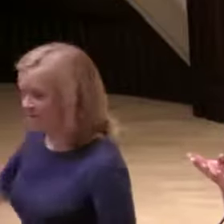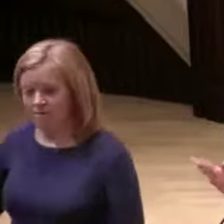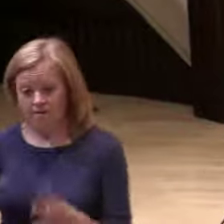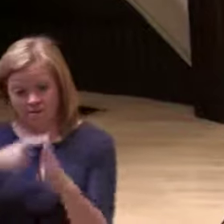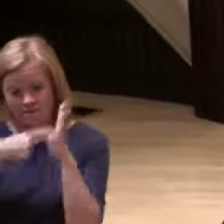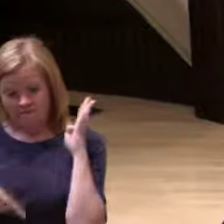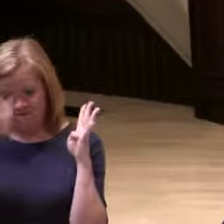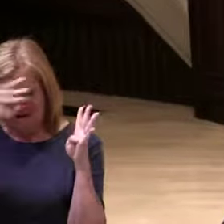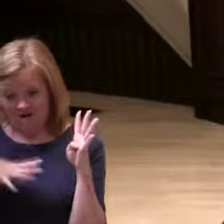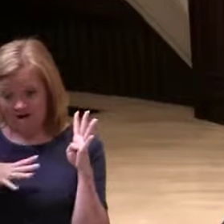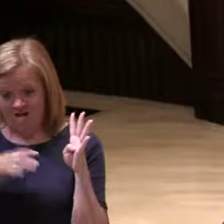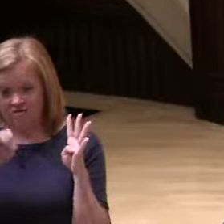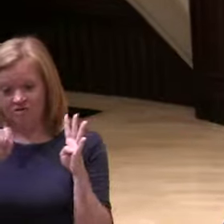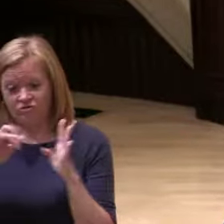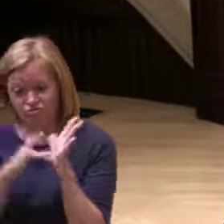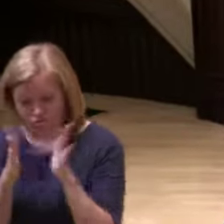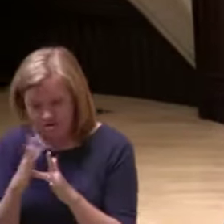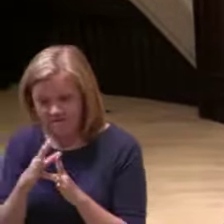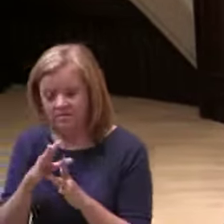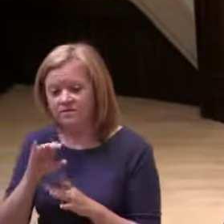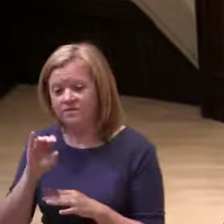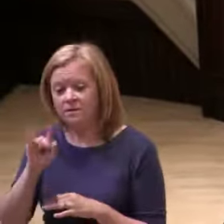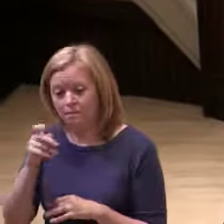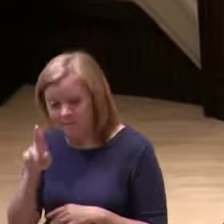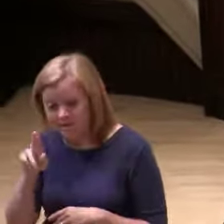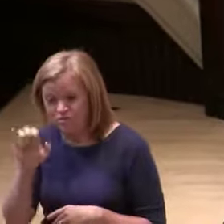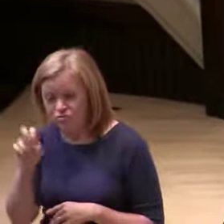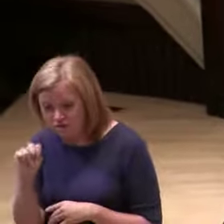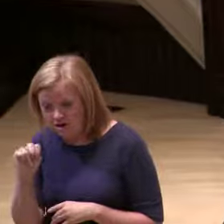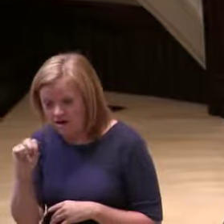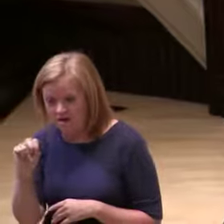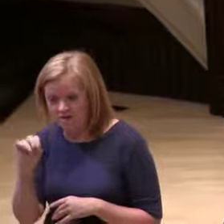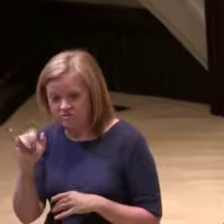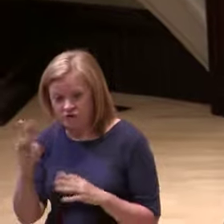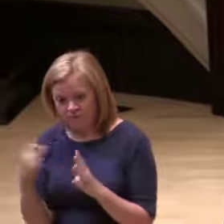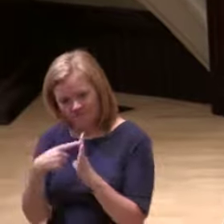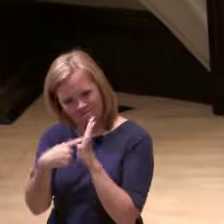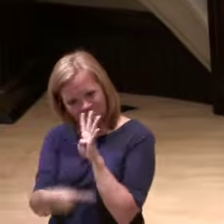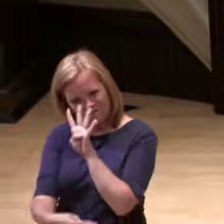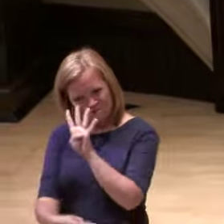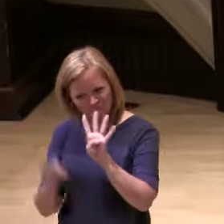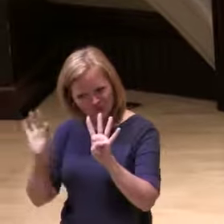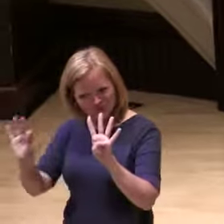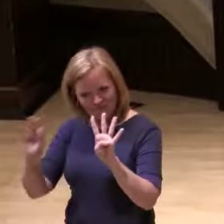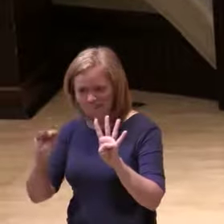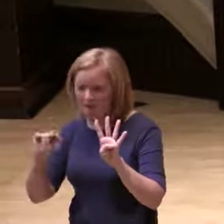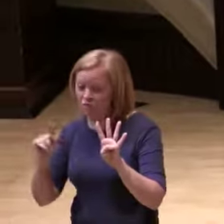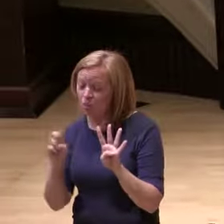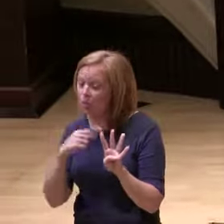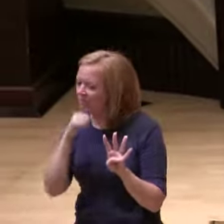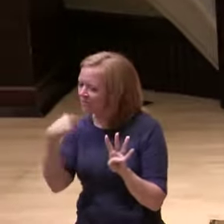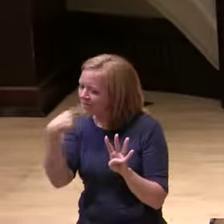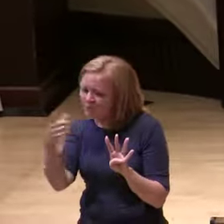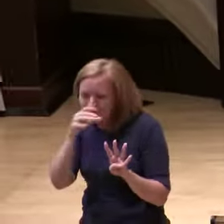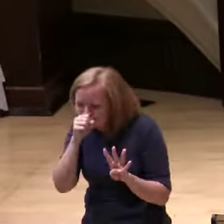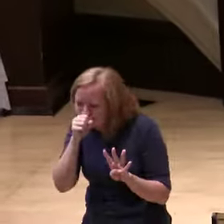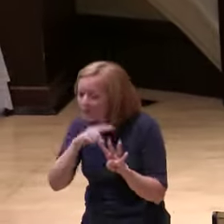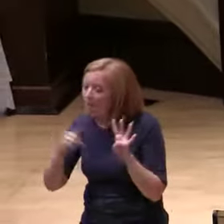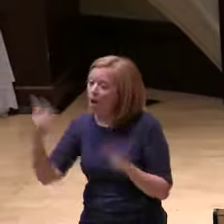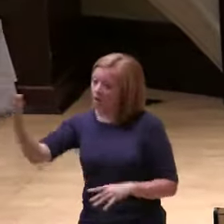four guys, Jesus, Peter, John, and James, on the mountain, perfect foursome. And what Matthew didn't tell us is on the way down